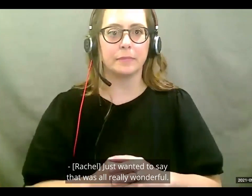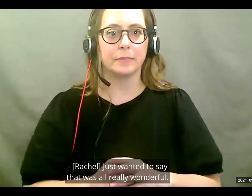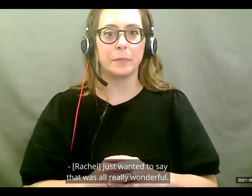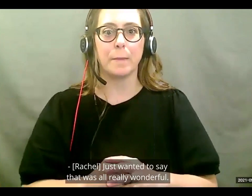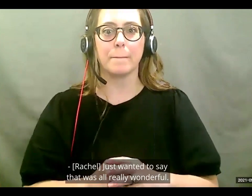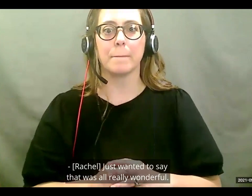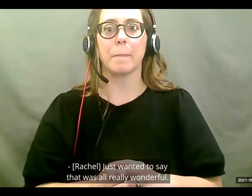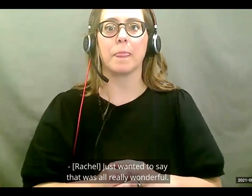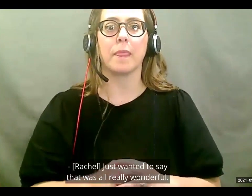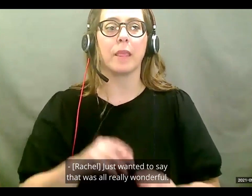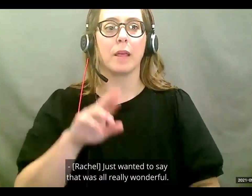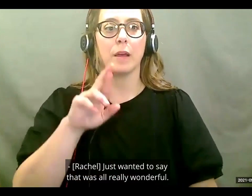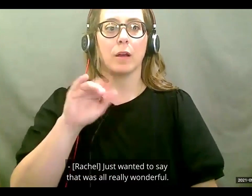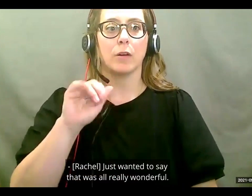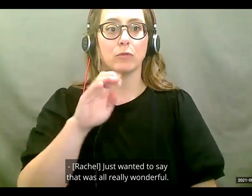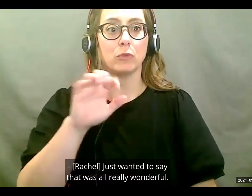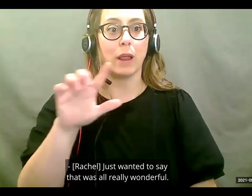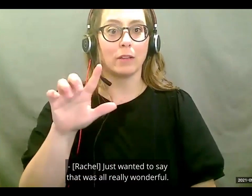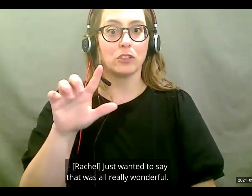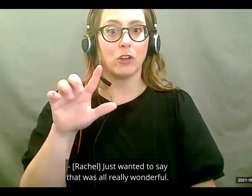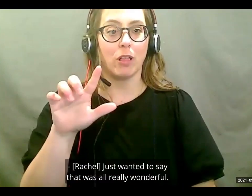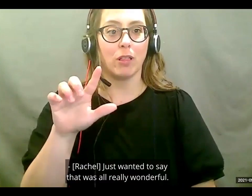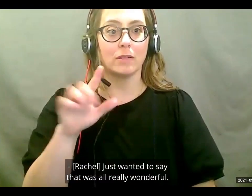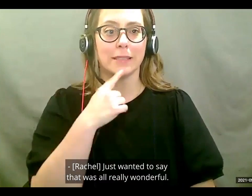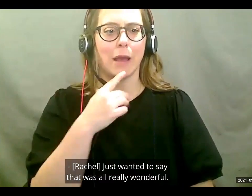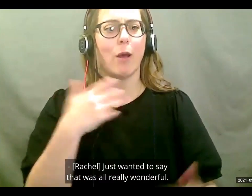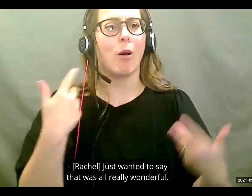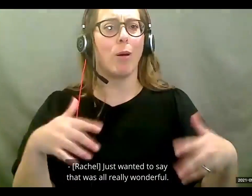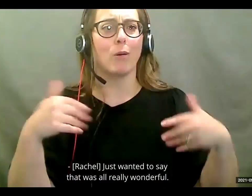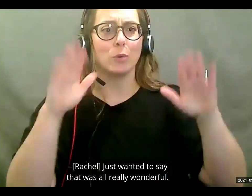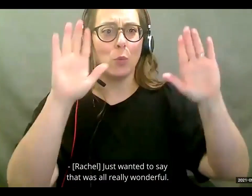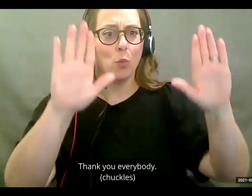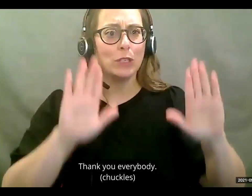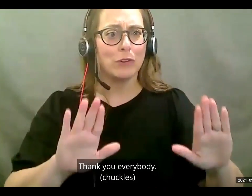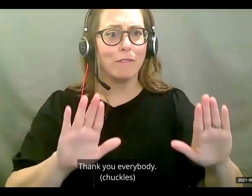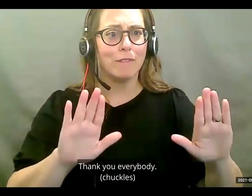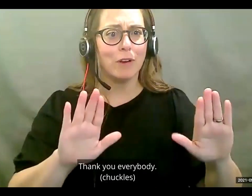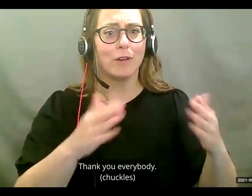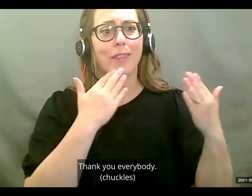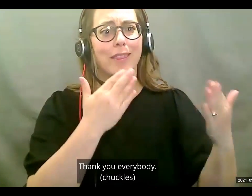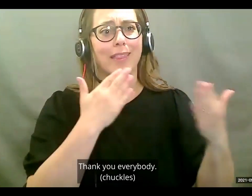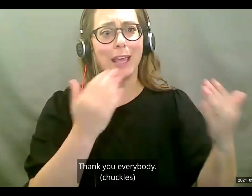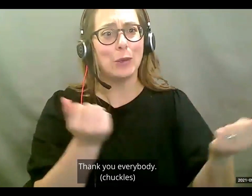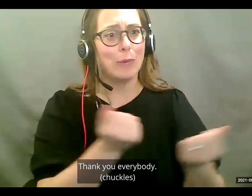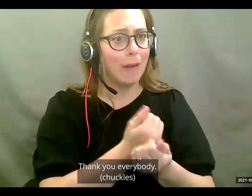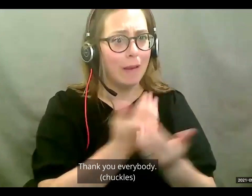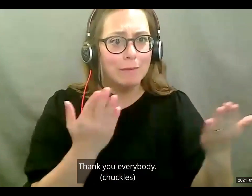Just wanted to say that was all really wonderful. Thank you, everybody.